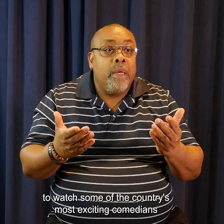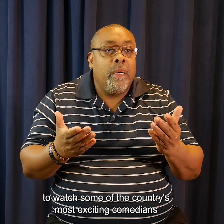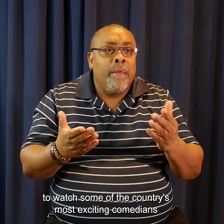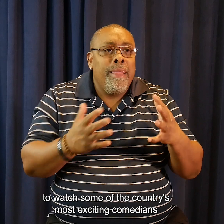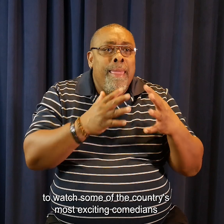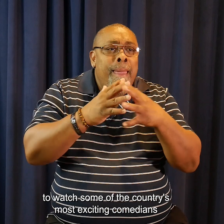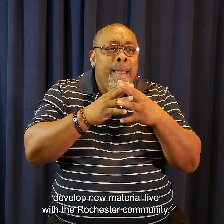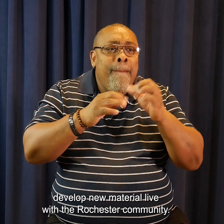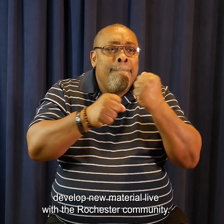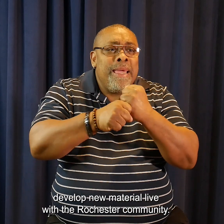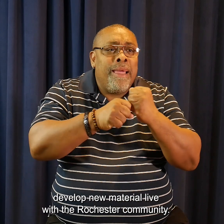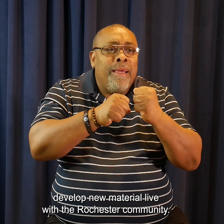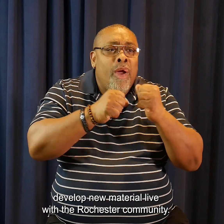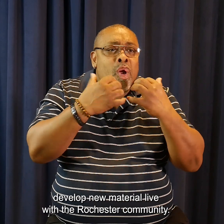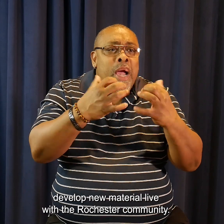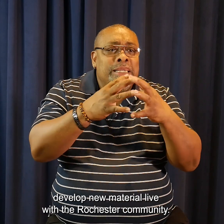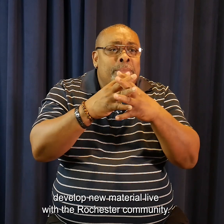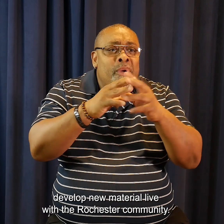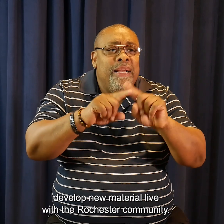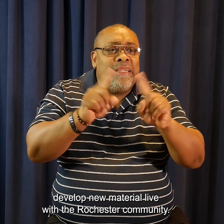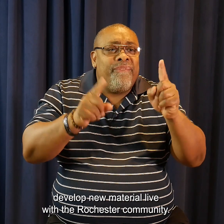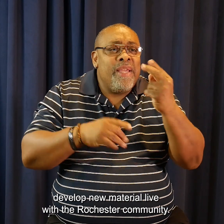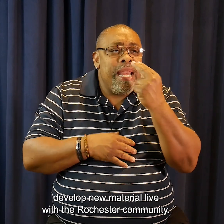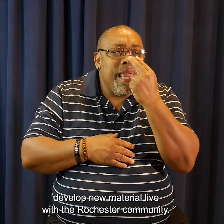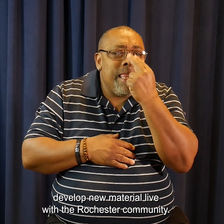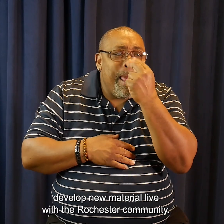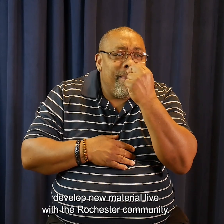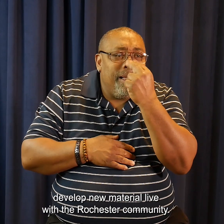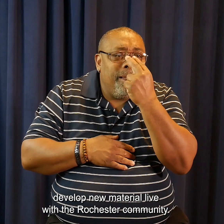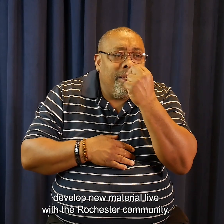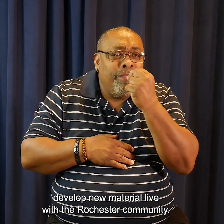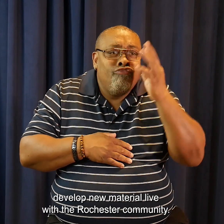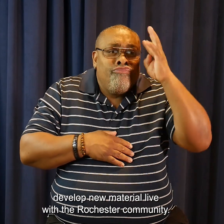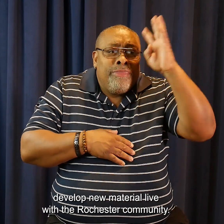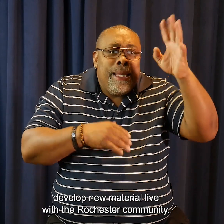comedians develop new material live with the Rochester community.